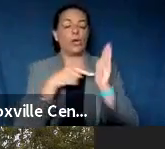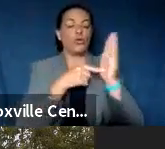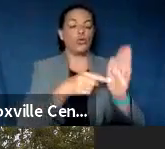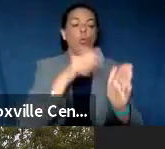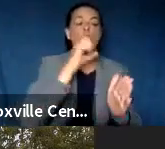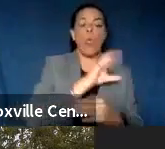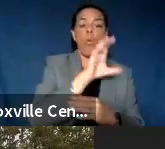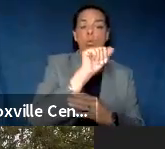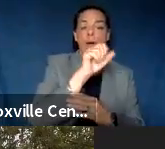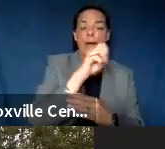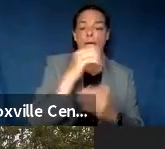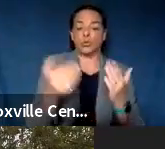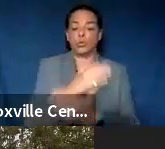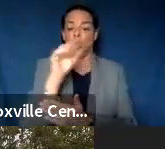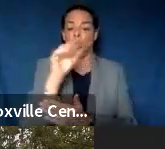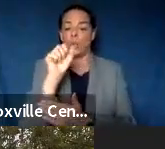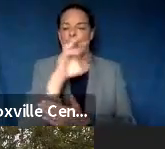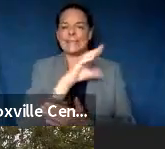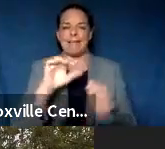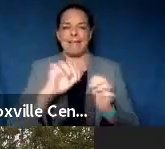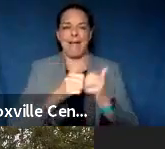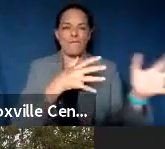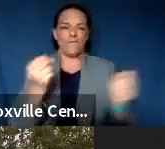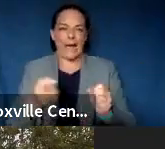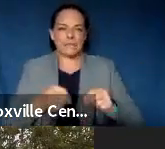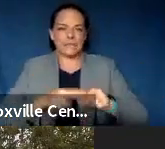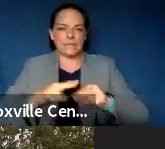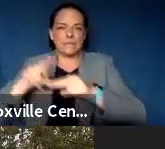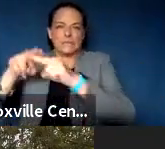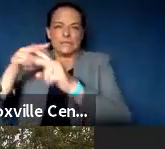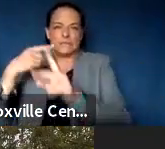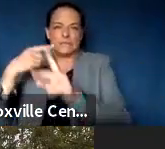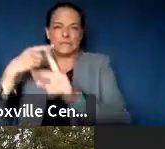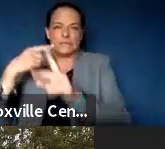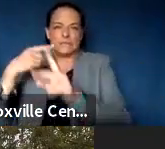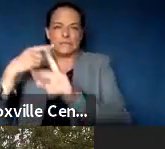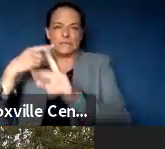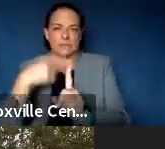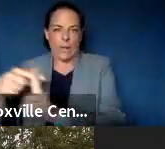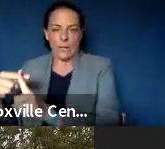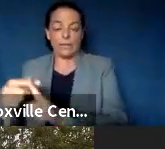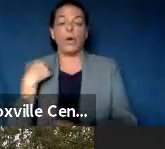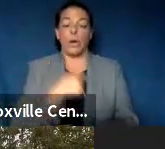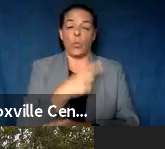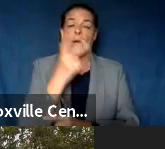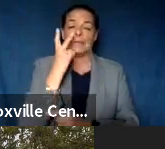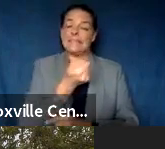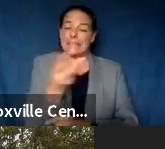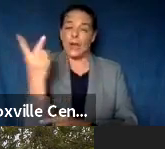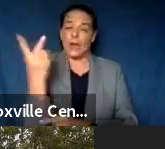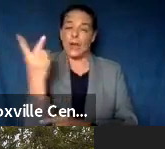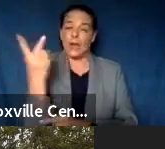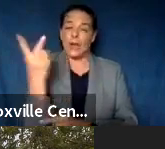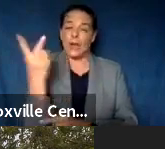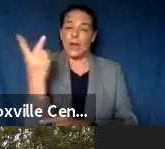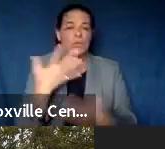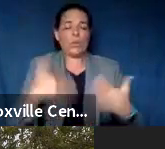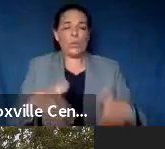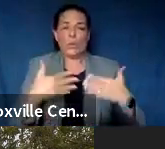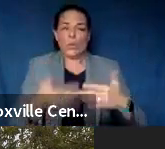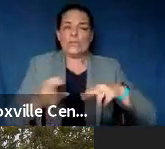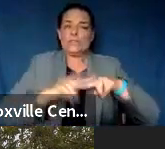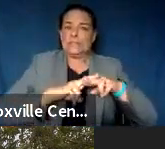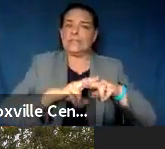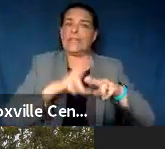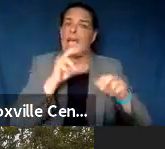growth rate over time. We have seen consecutive days of red flags and a significant continuous